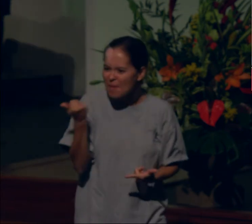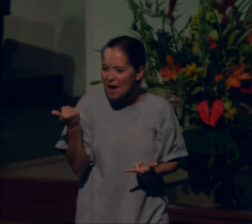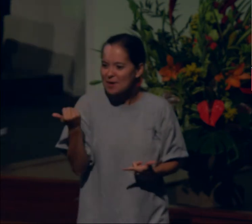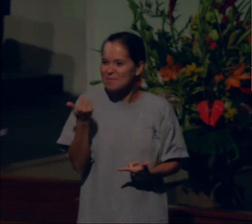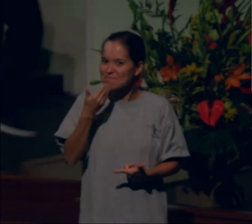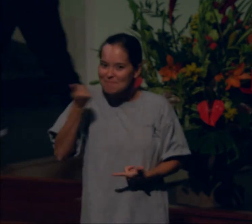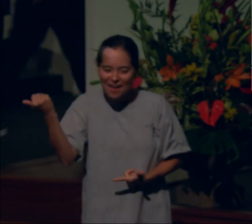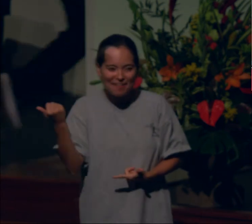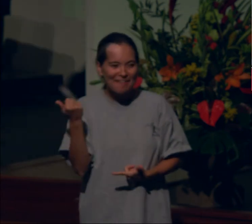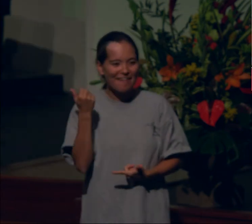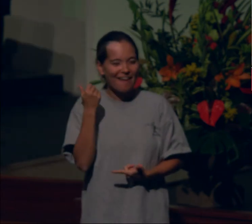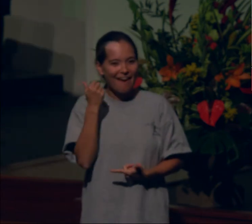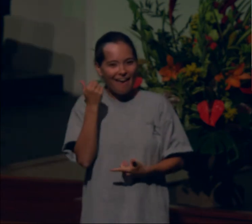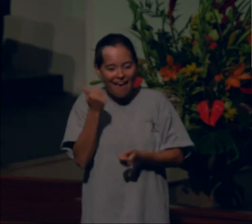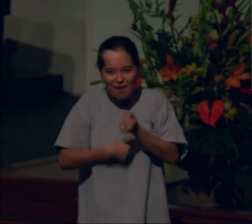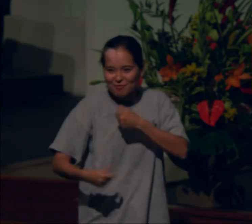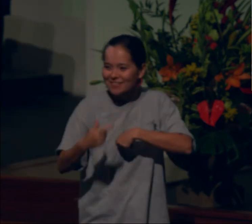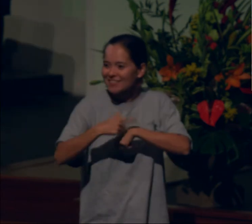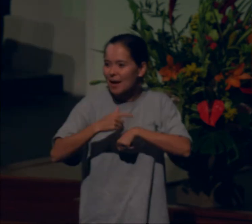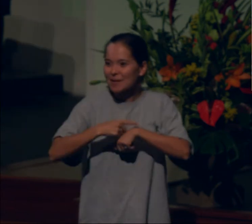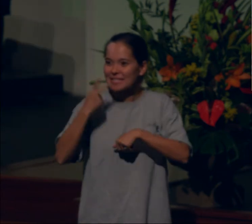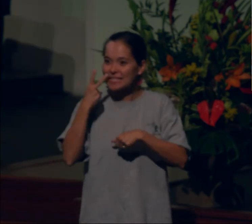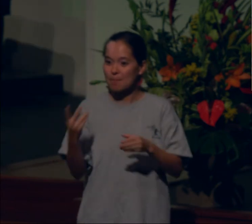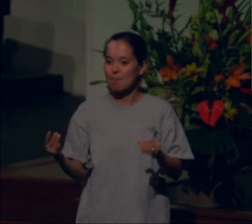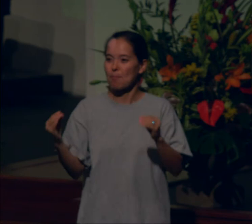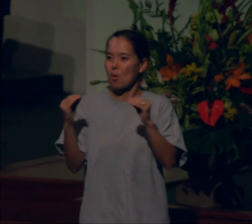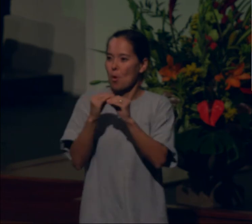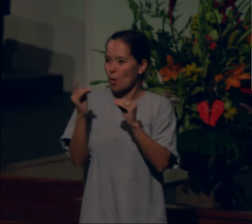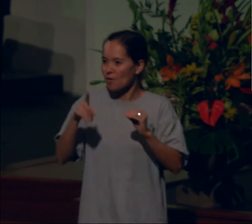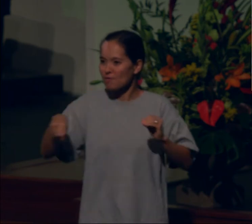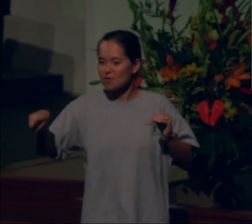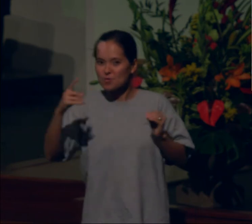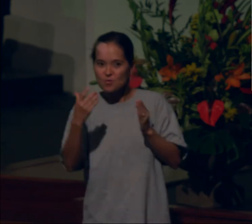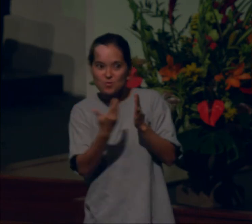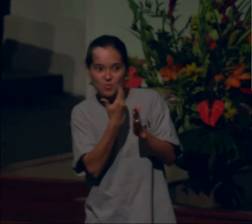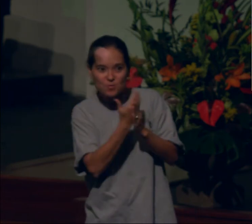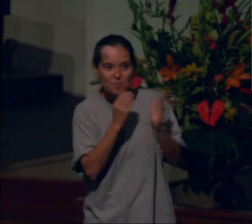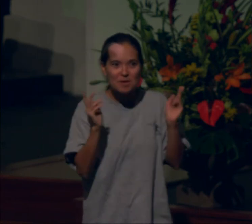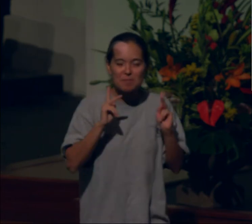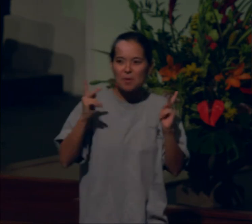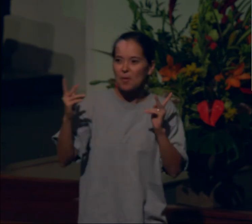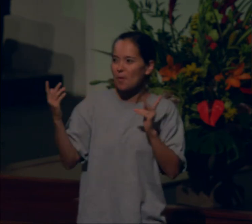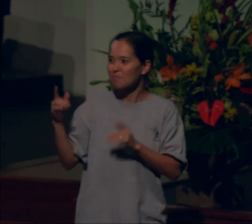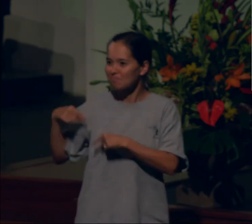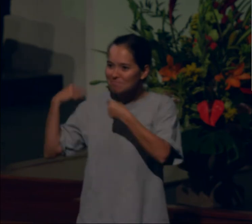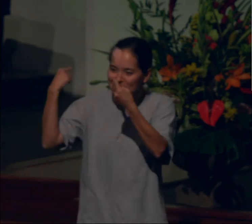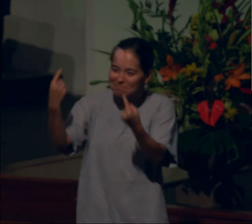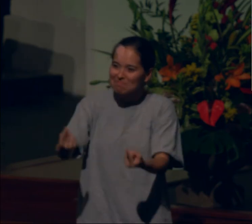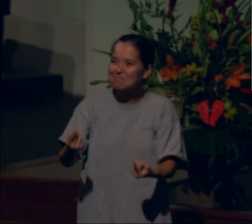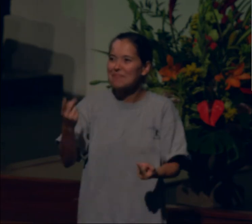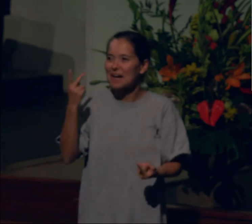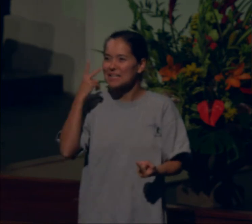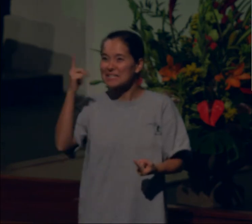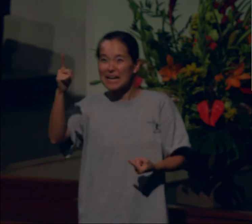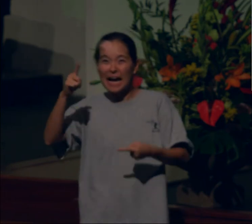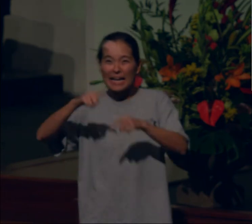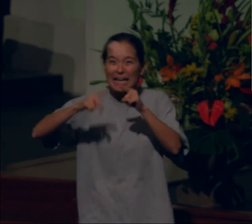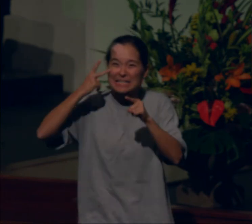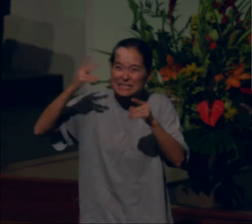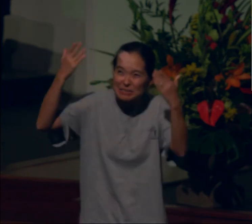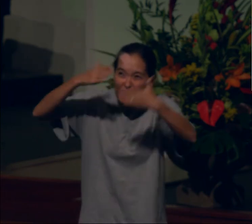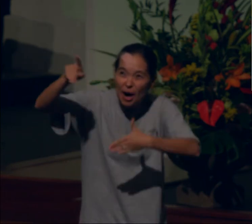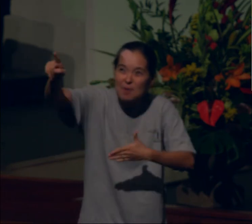And I see more new faces each time. And for those of you in the balcony, I'm sorry we don't have any seats any farther back for you. But God bless you.